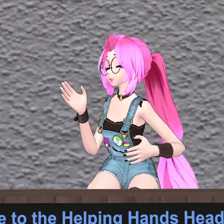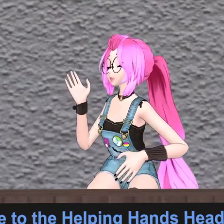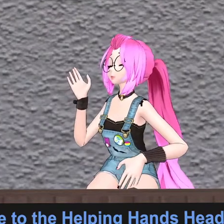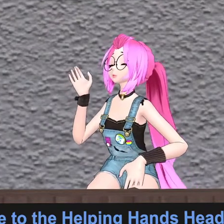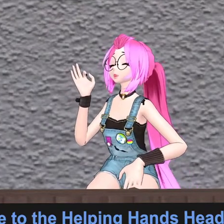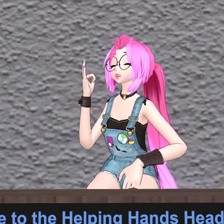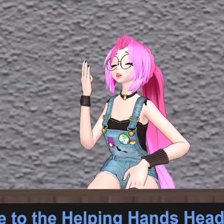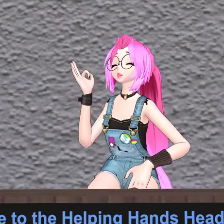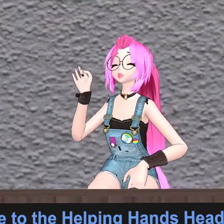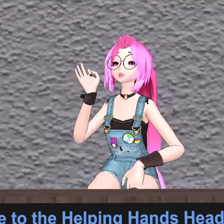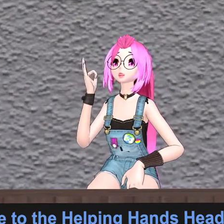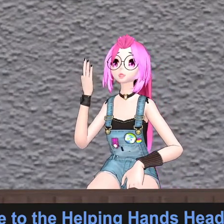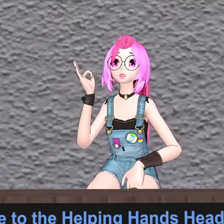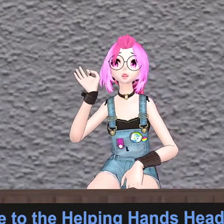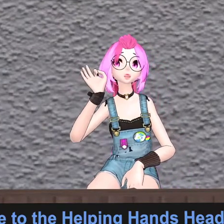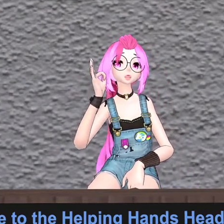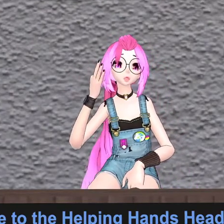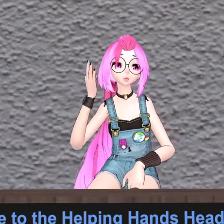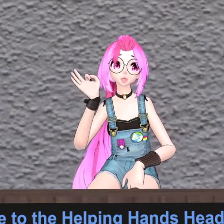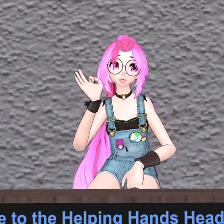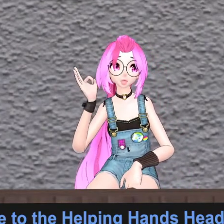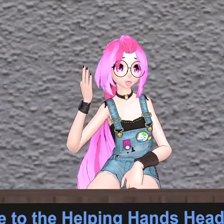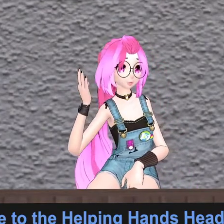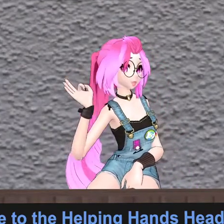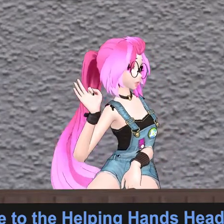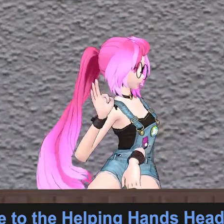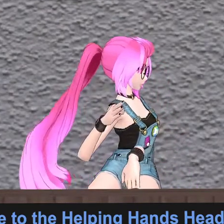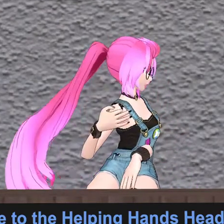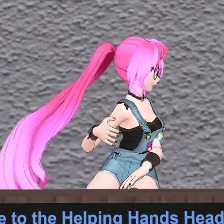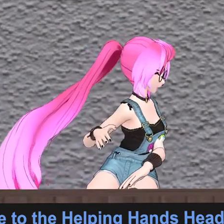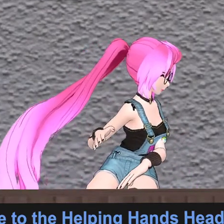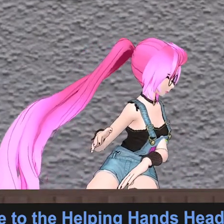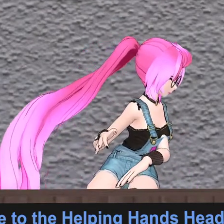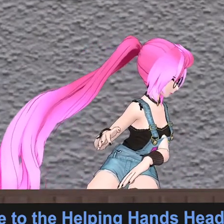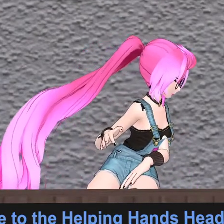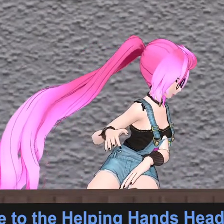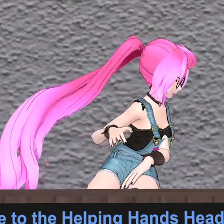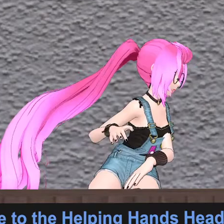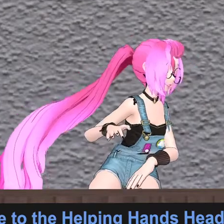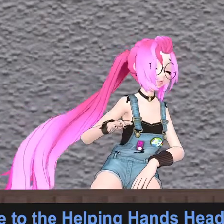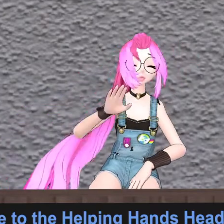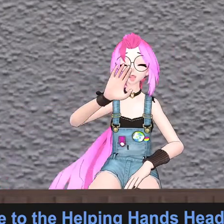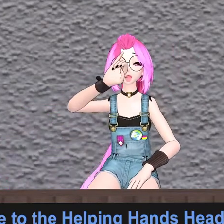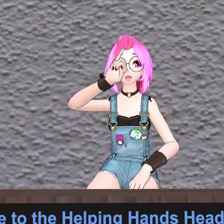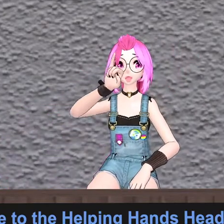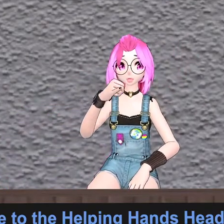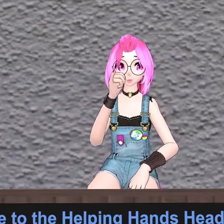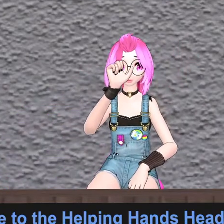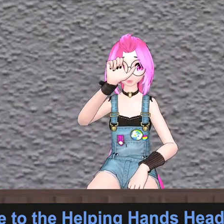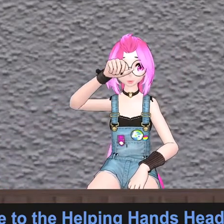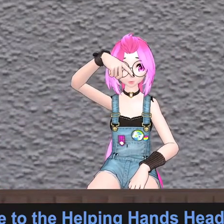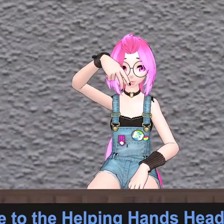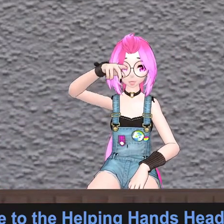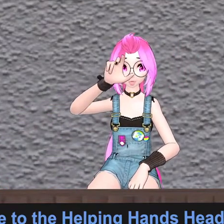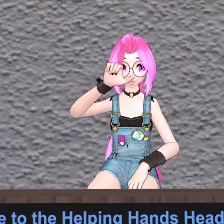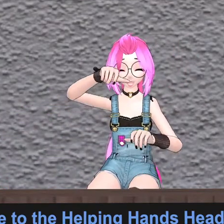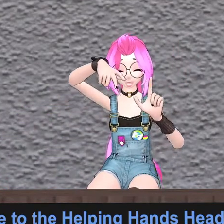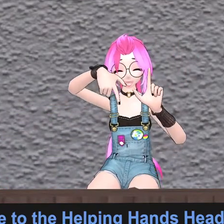remember, imagine a French villain twisting their mustache. There you go. Okay, what about